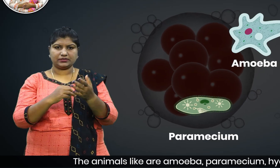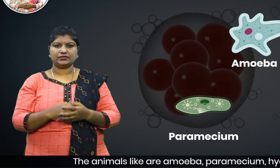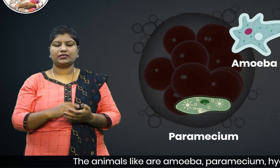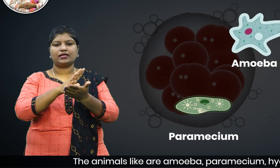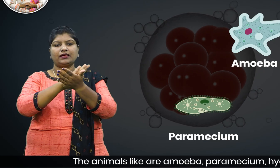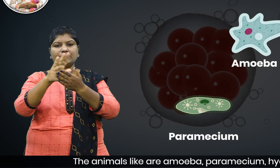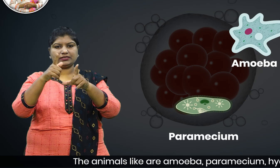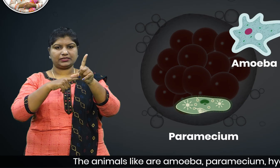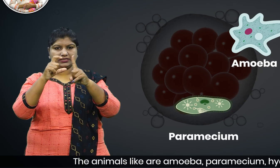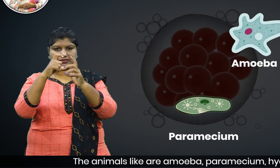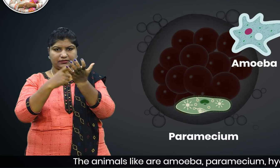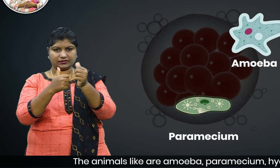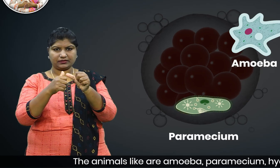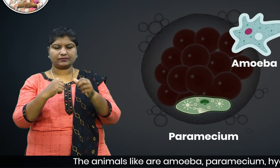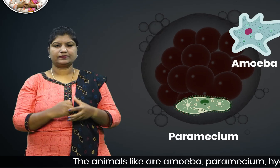hydra,